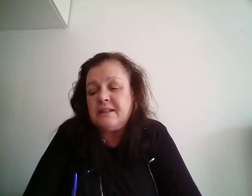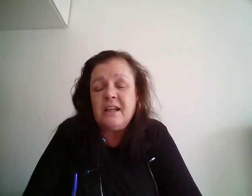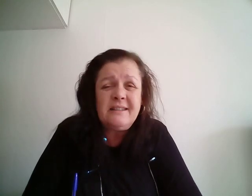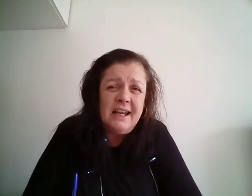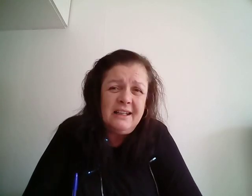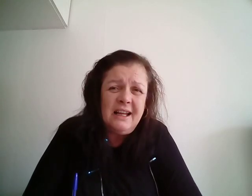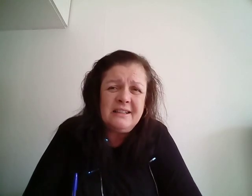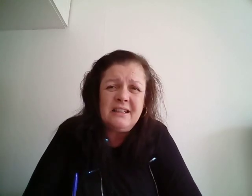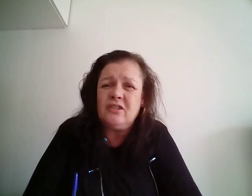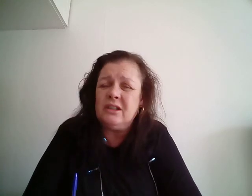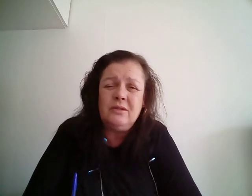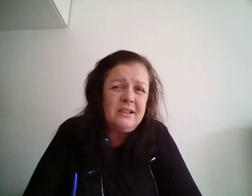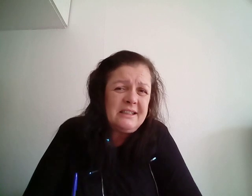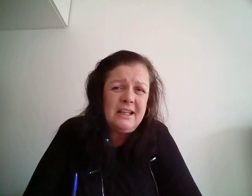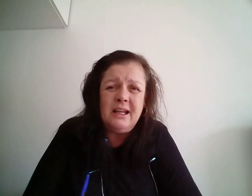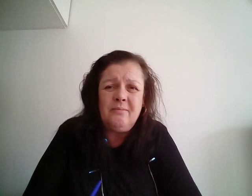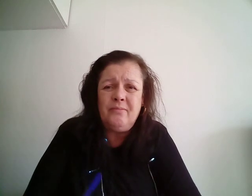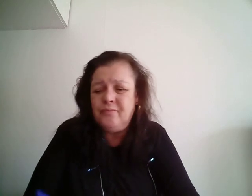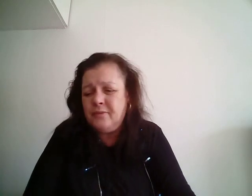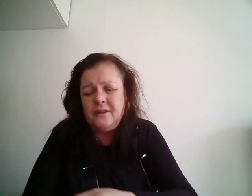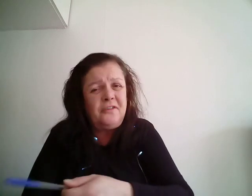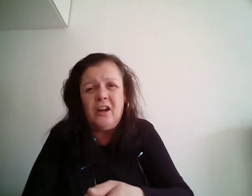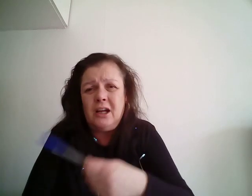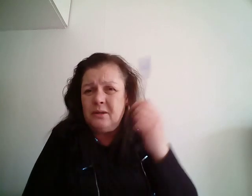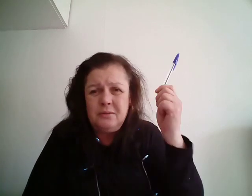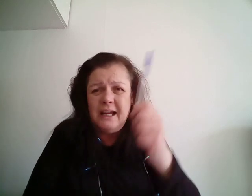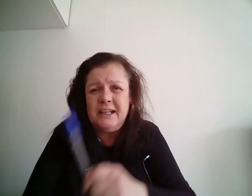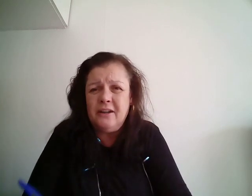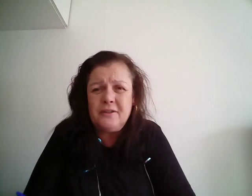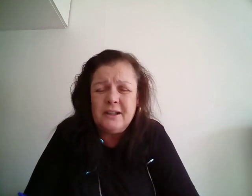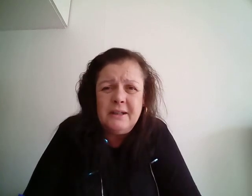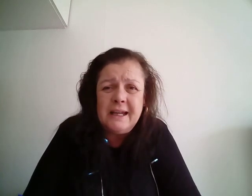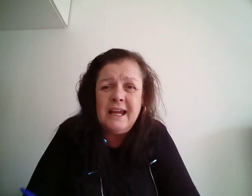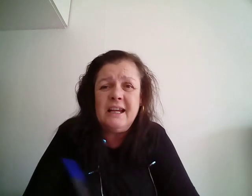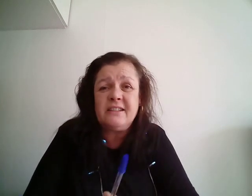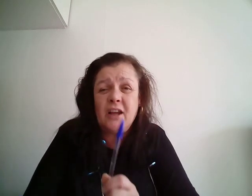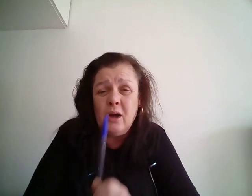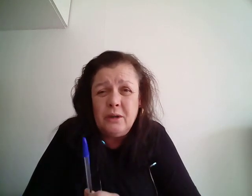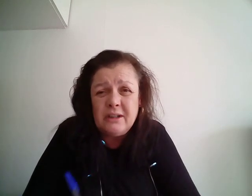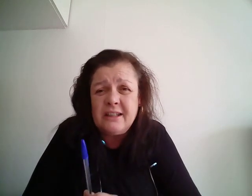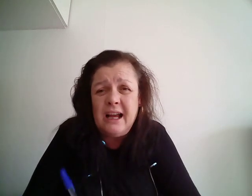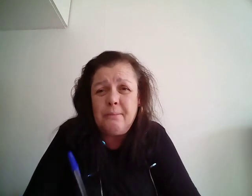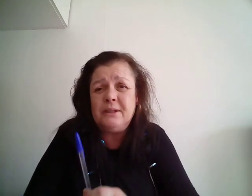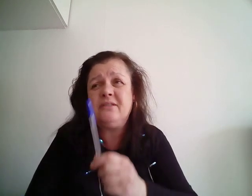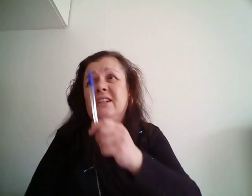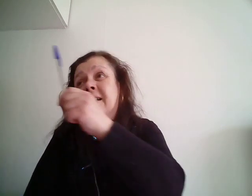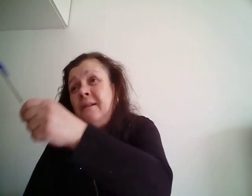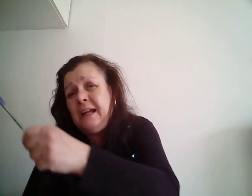so saying that, I do not follow any of them, okay? It's only what I happened to